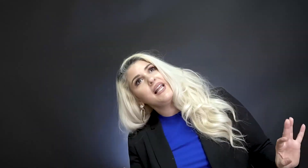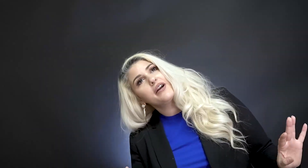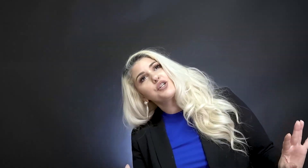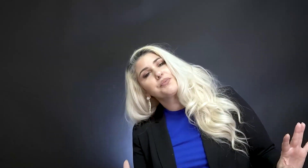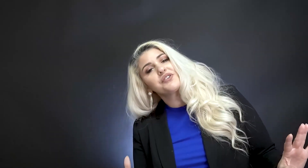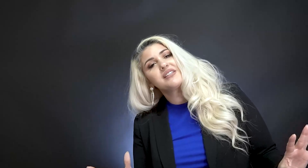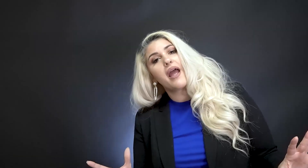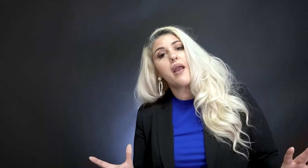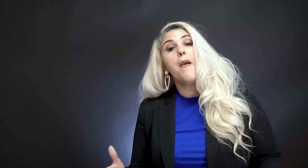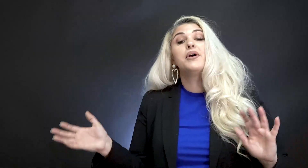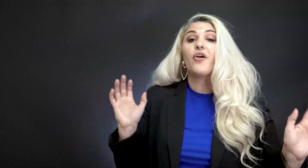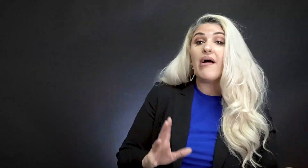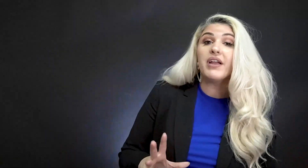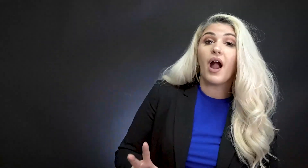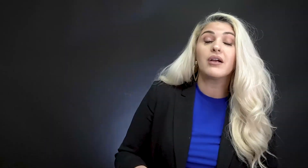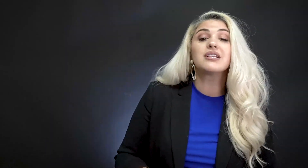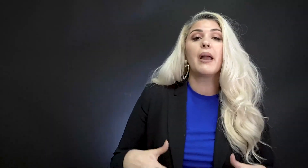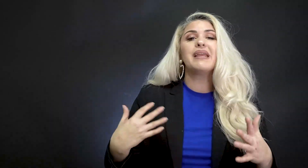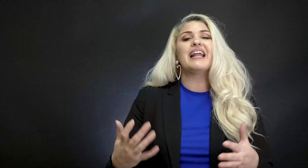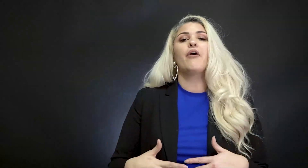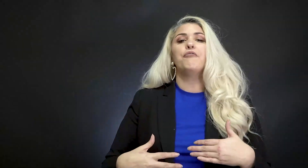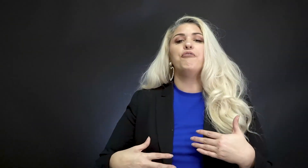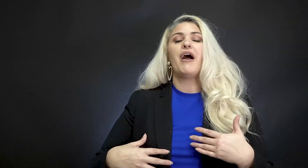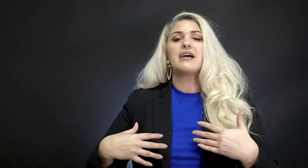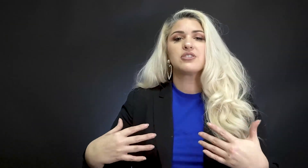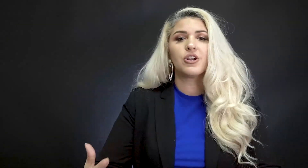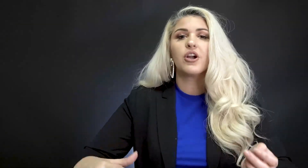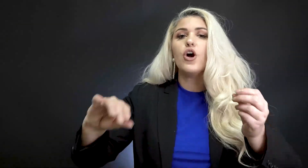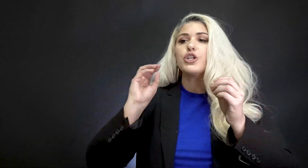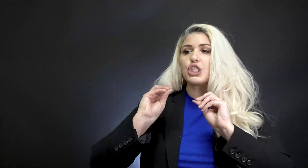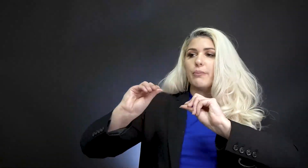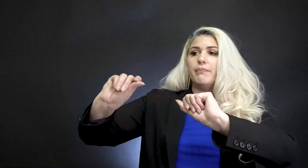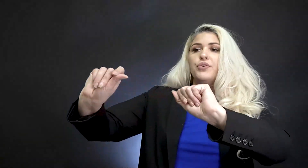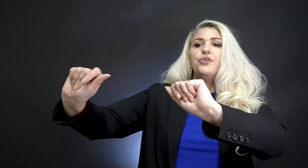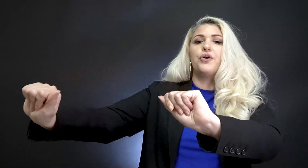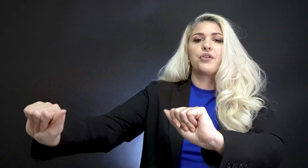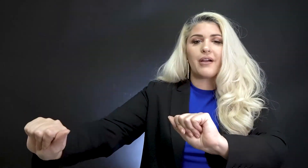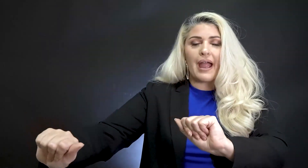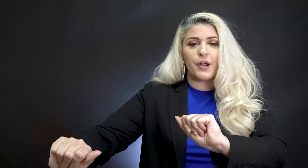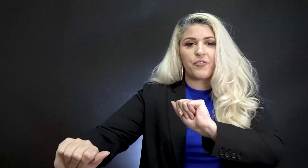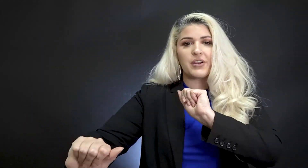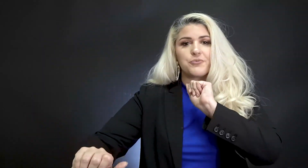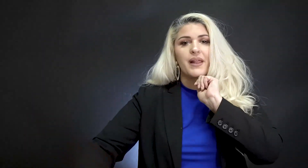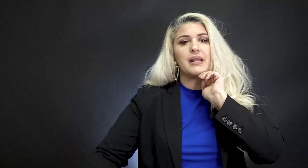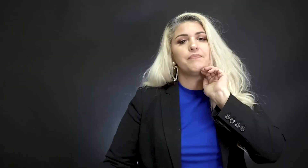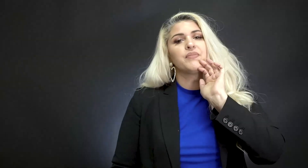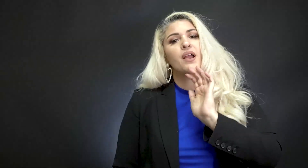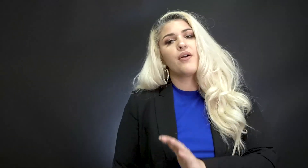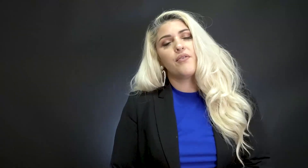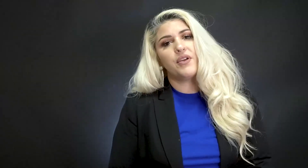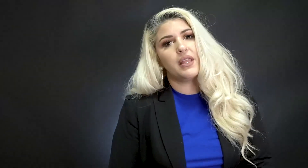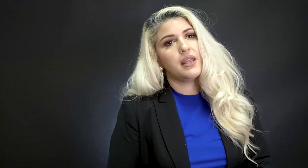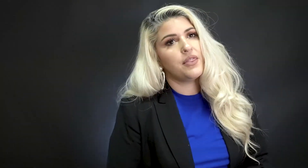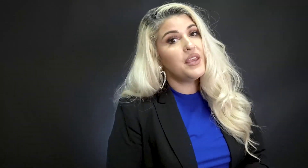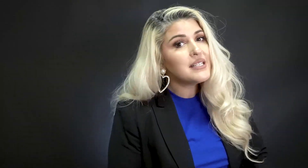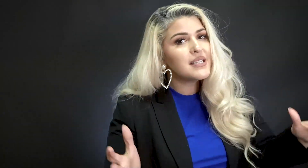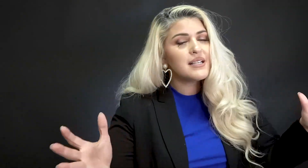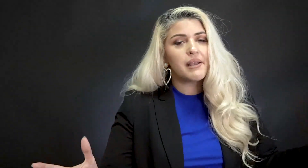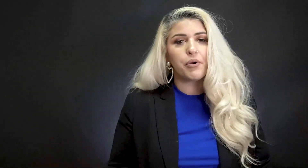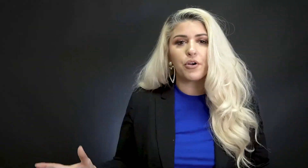letters per se, but you're having a hard time getting faster, smoother at your fingerspelling. Then this is a